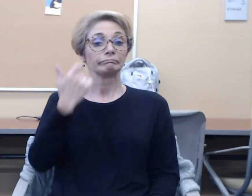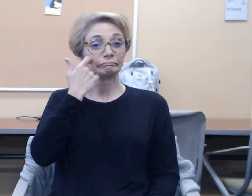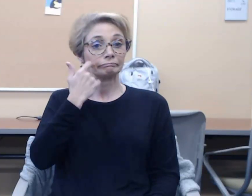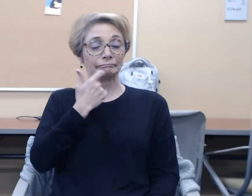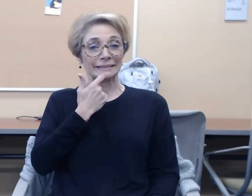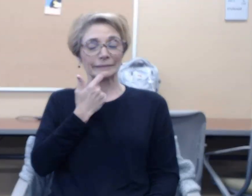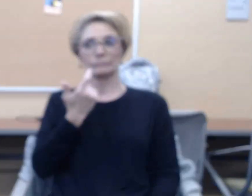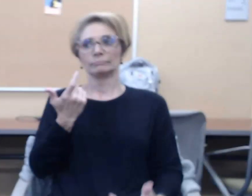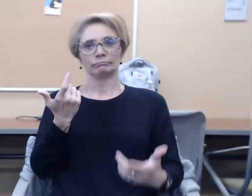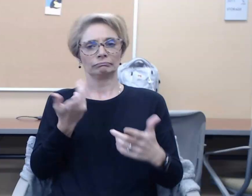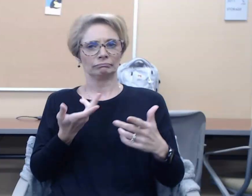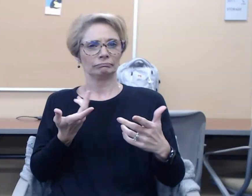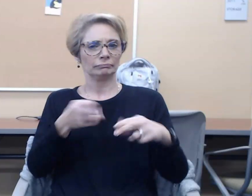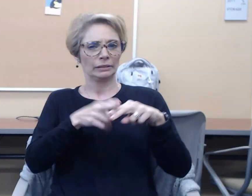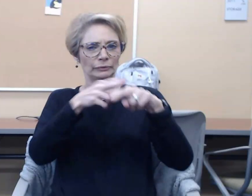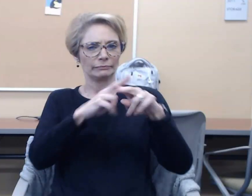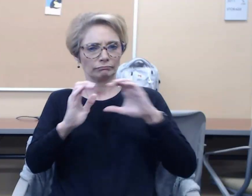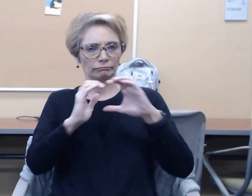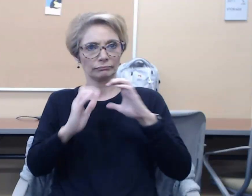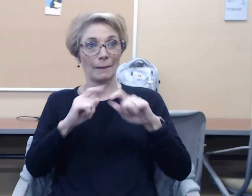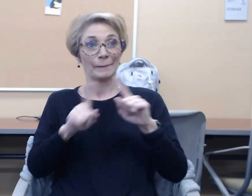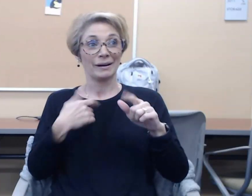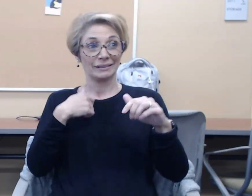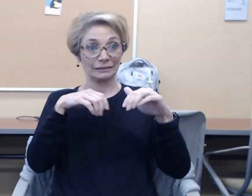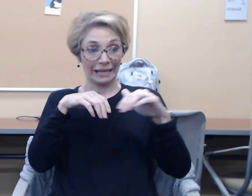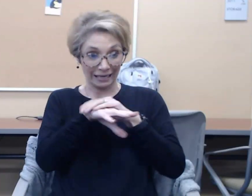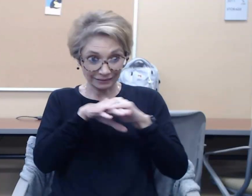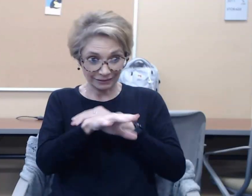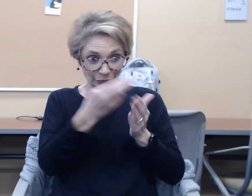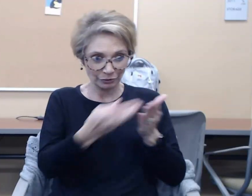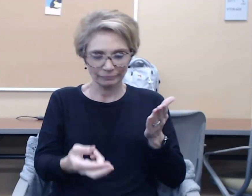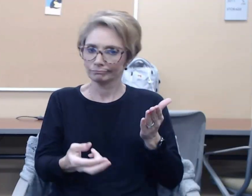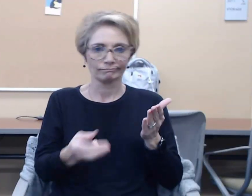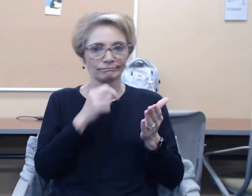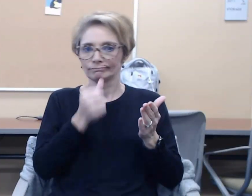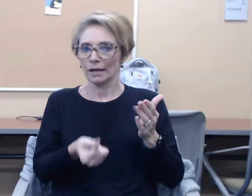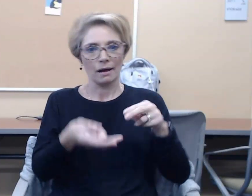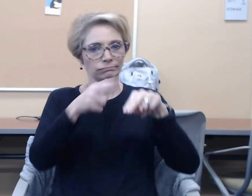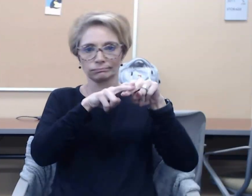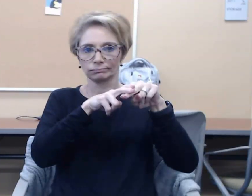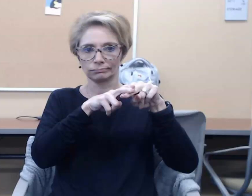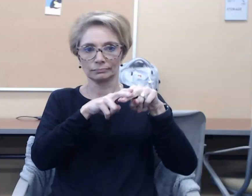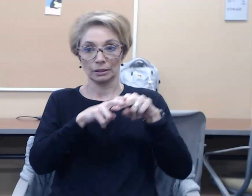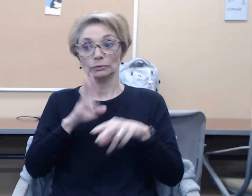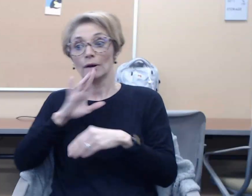conversation, access to those resources has not been increasing. So advocating for the rights of children to receive